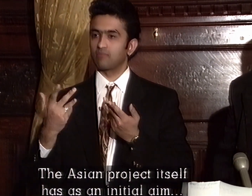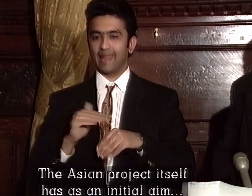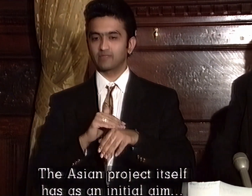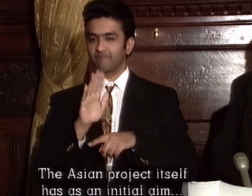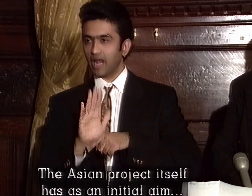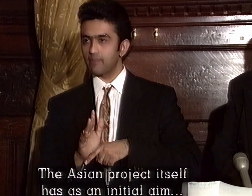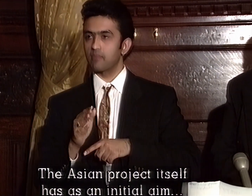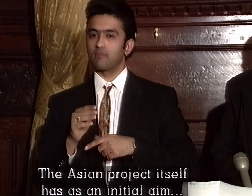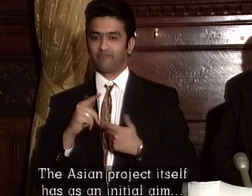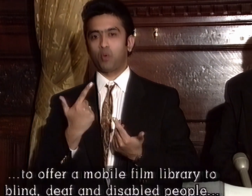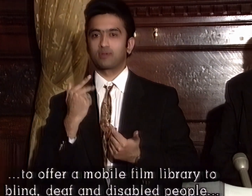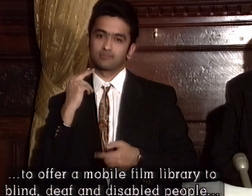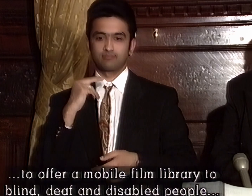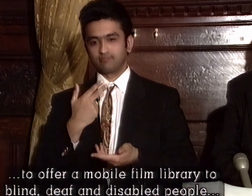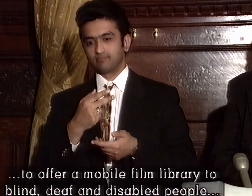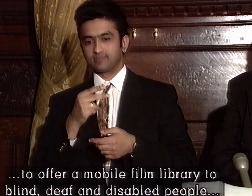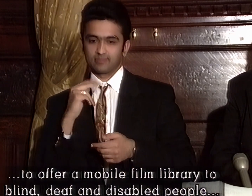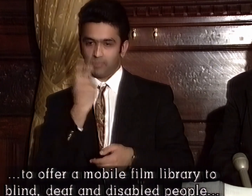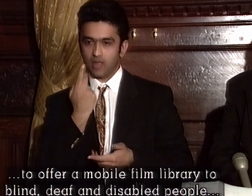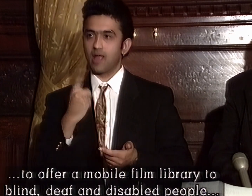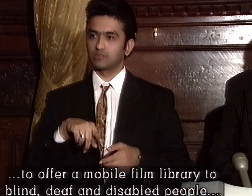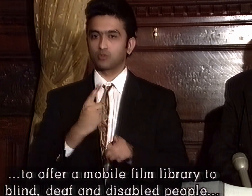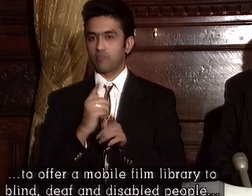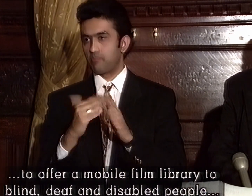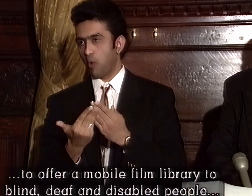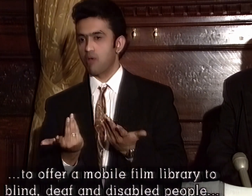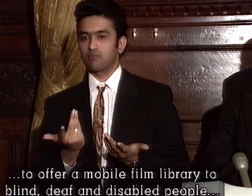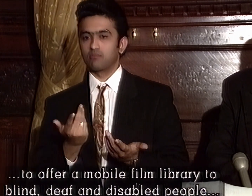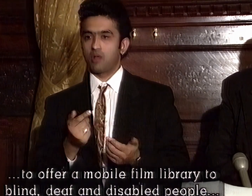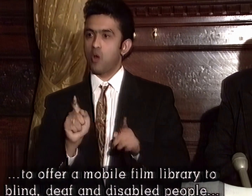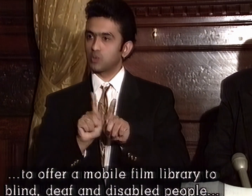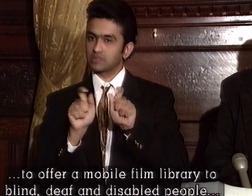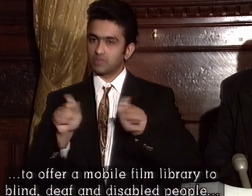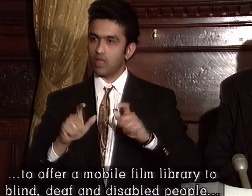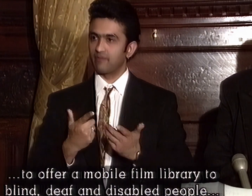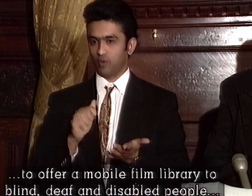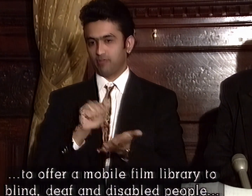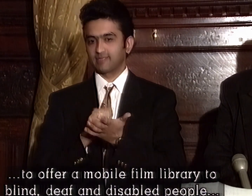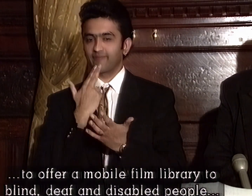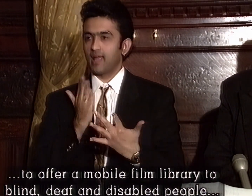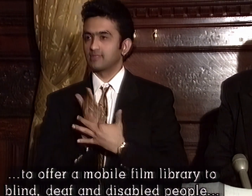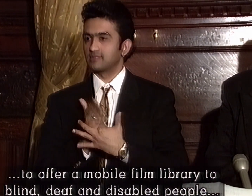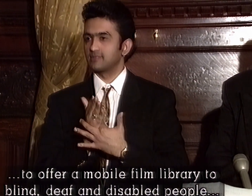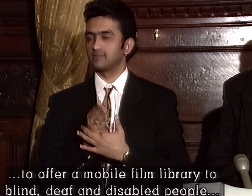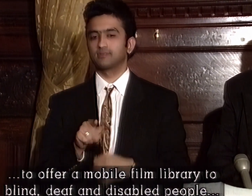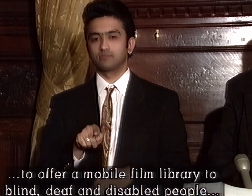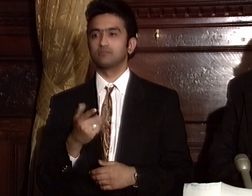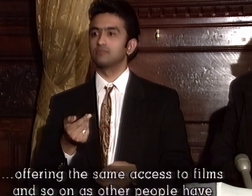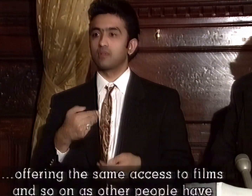has as an initial aim to offer a mobile film and video library to blind, deaf and disabled people, offering